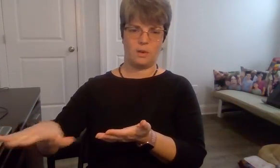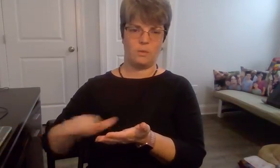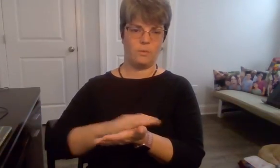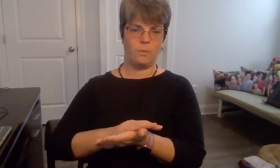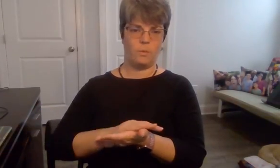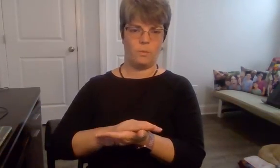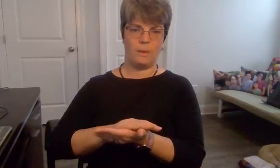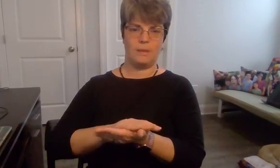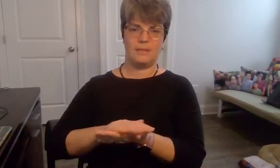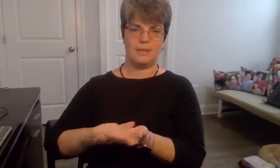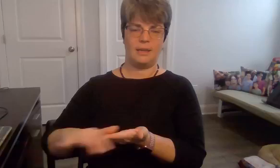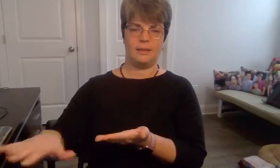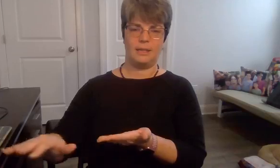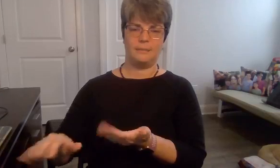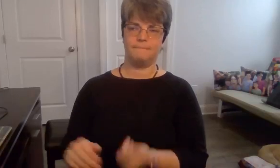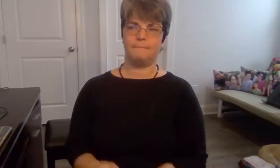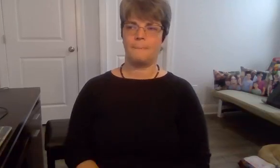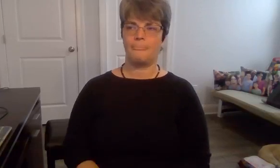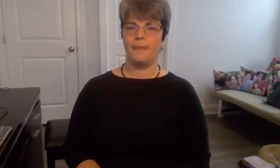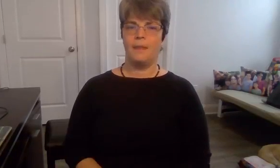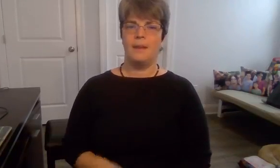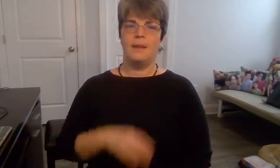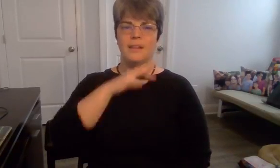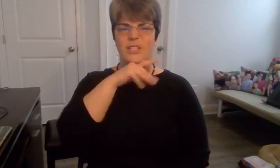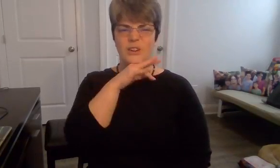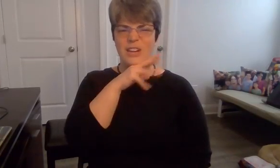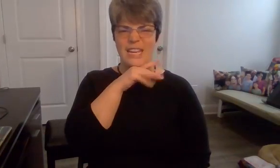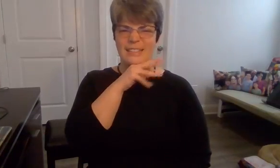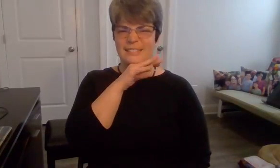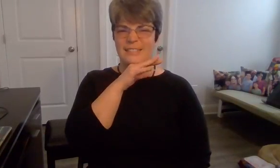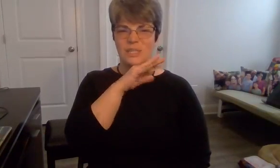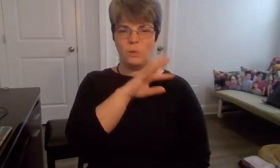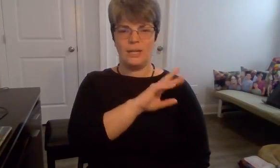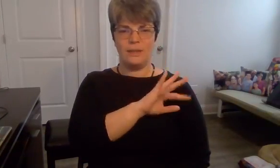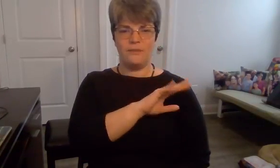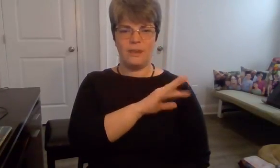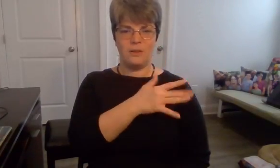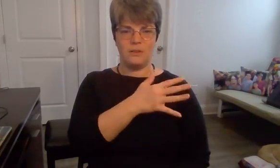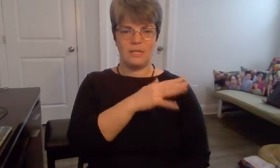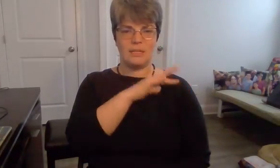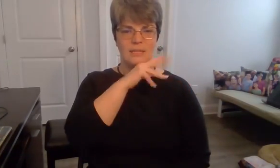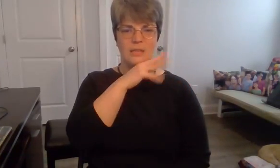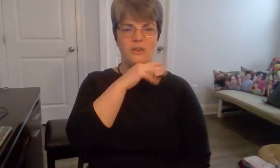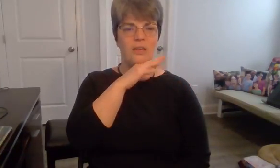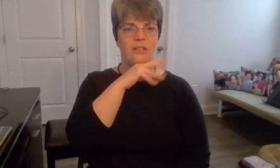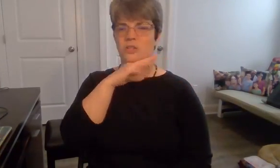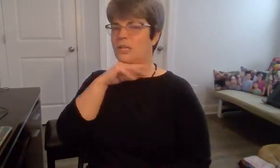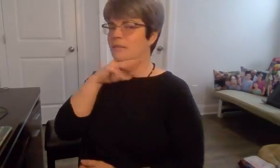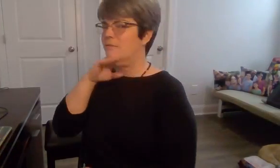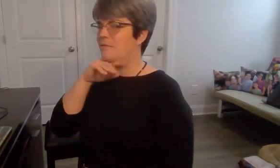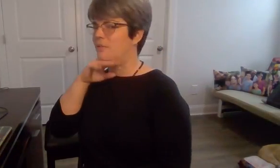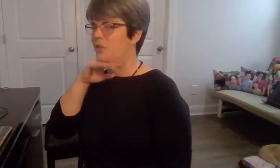you're wiping the slate clean. Dirty is wiggly fingers, like this underneath your chin.